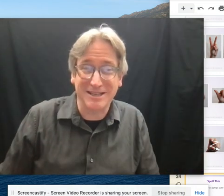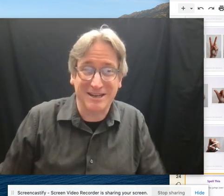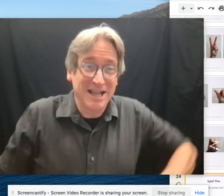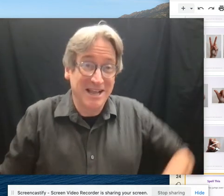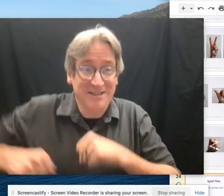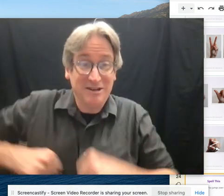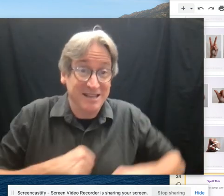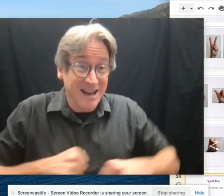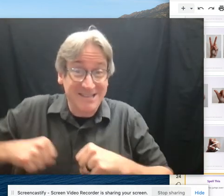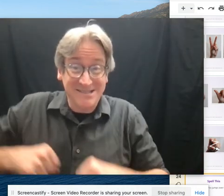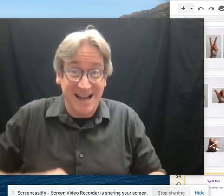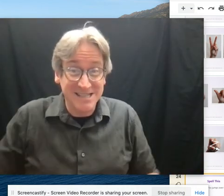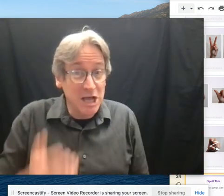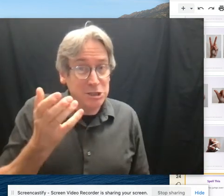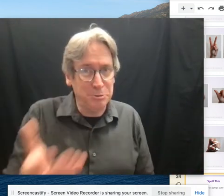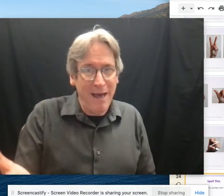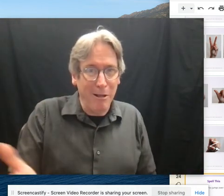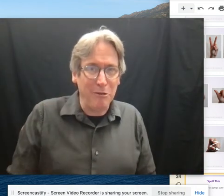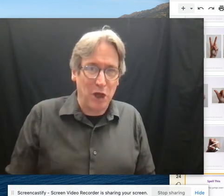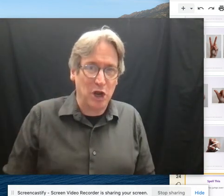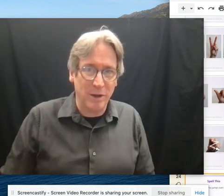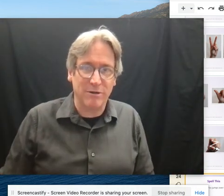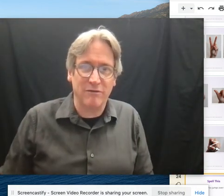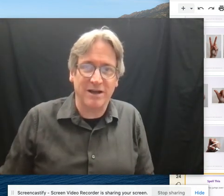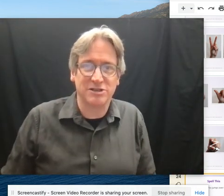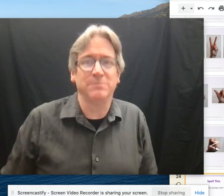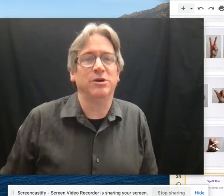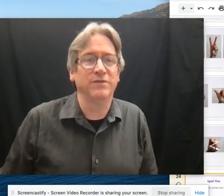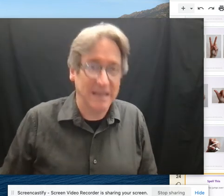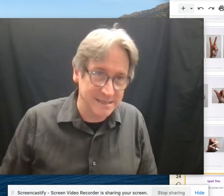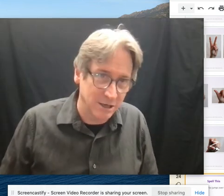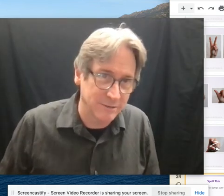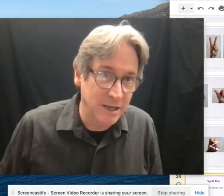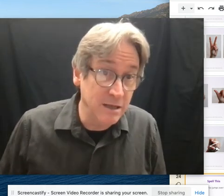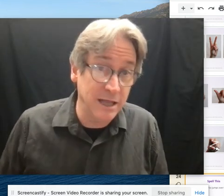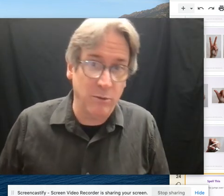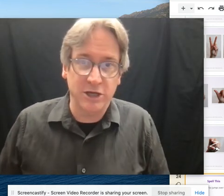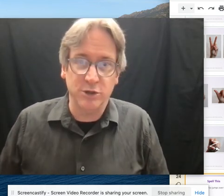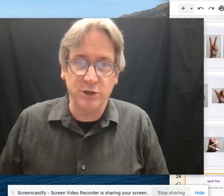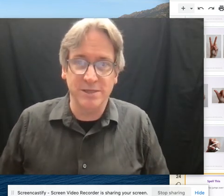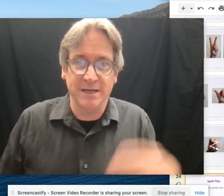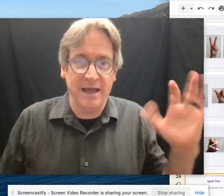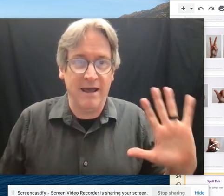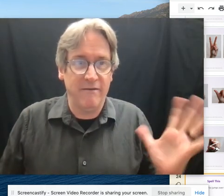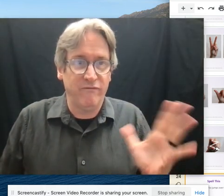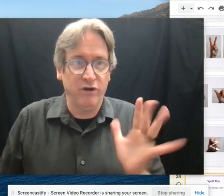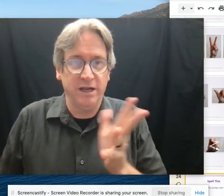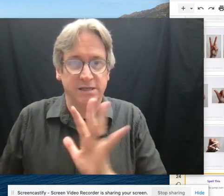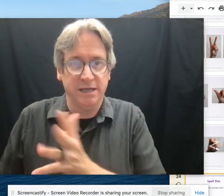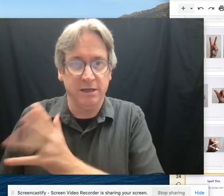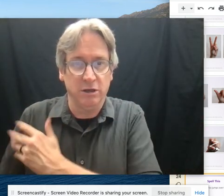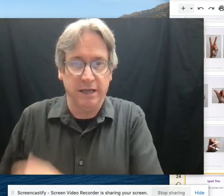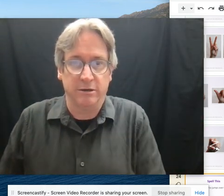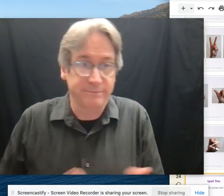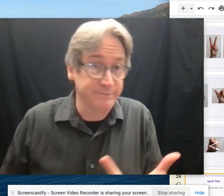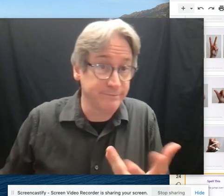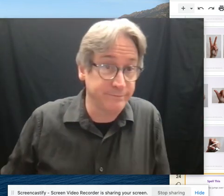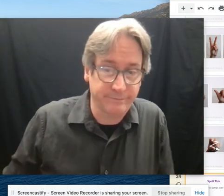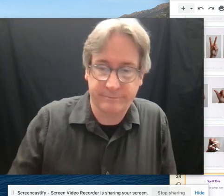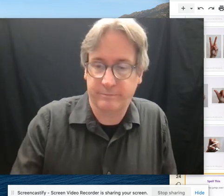There's a little exercise. Spell the quick brown fox jumps over the lazy dog. That will get you using every single